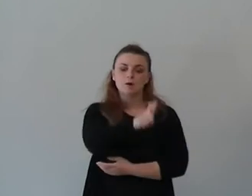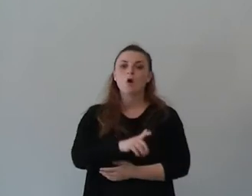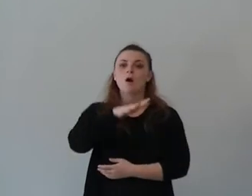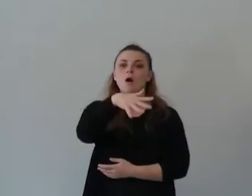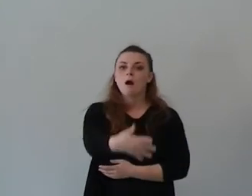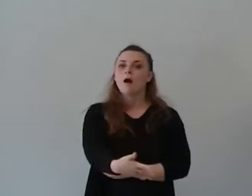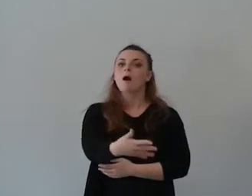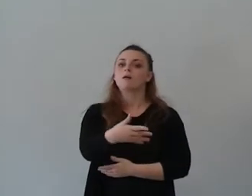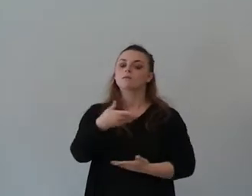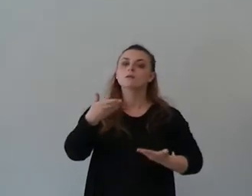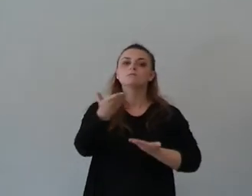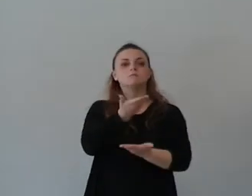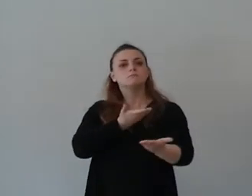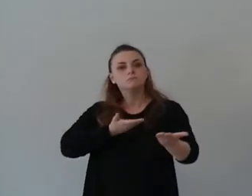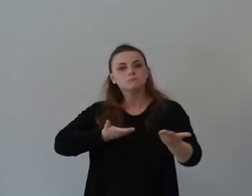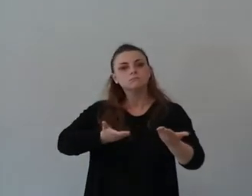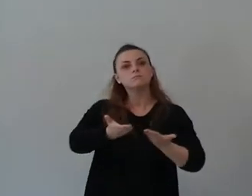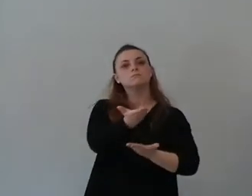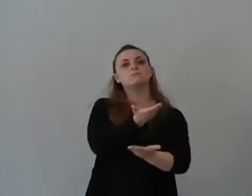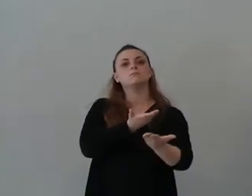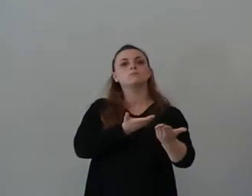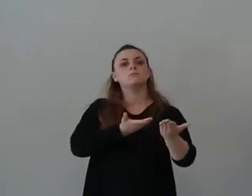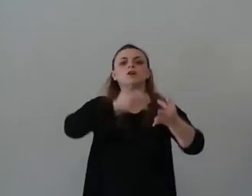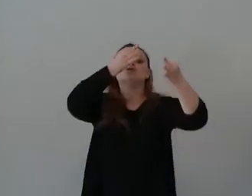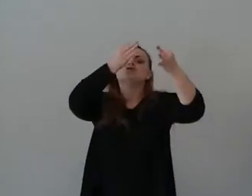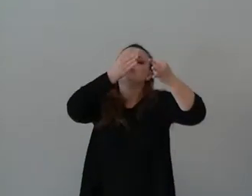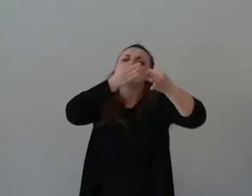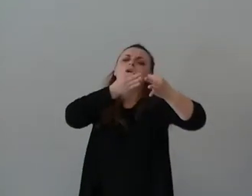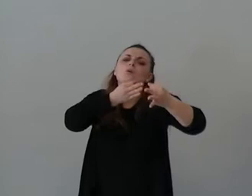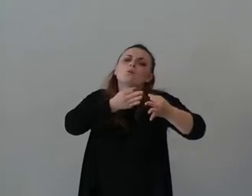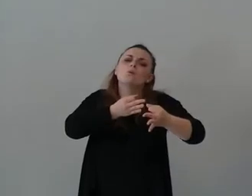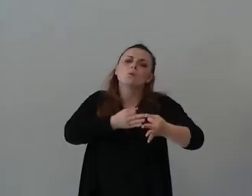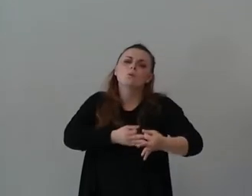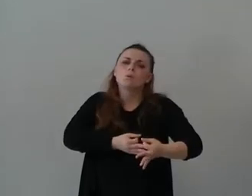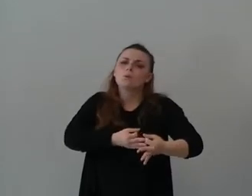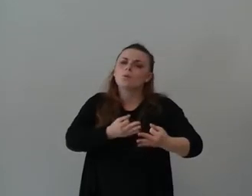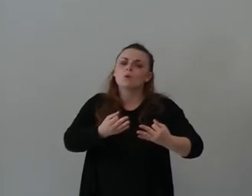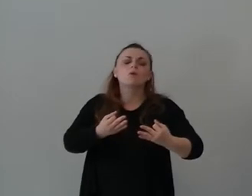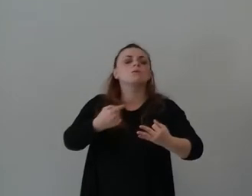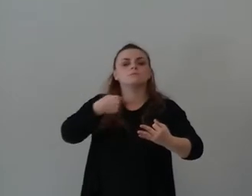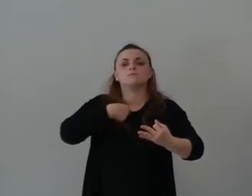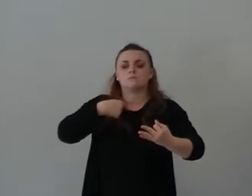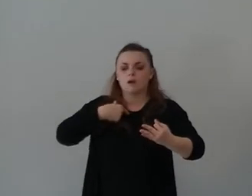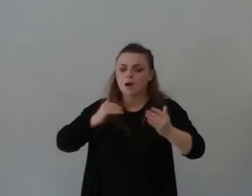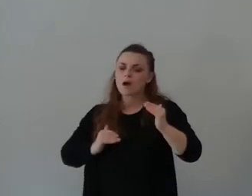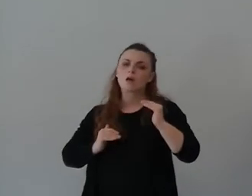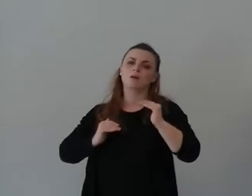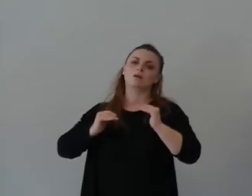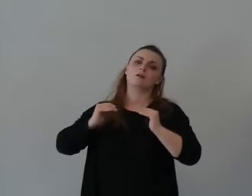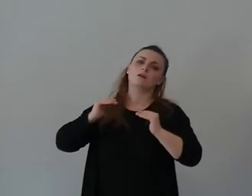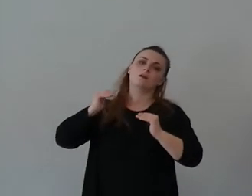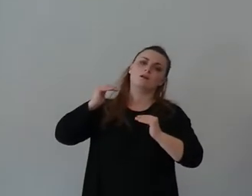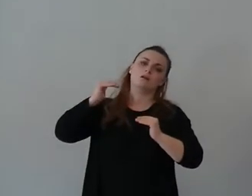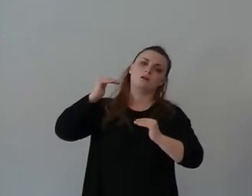your relationship with the Lord. Aiuterà anche te a crescere nella tua relazione con il Signore. So on your